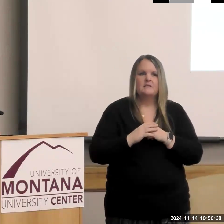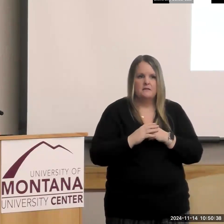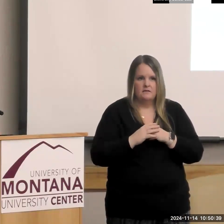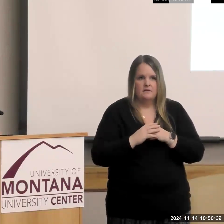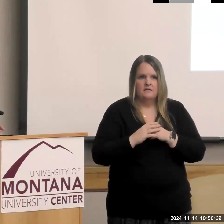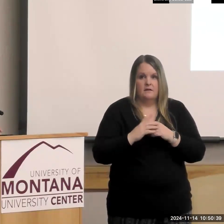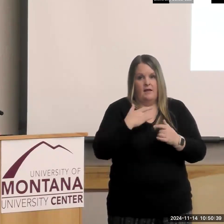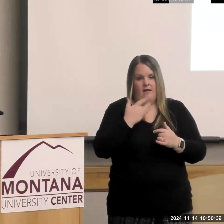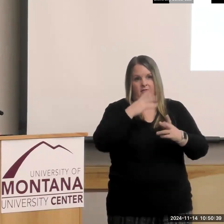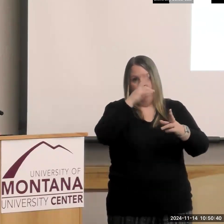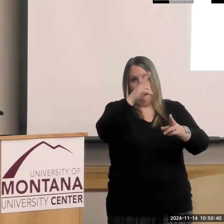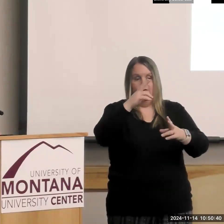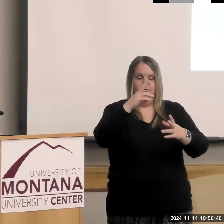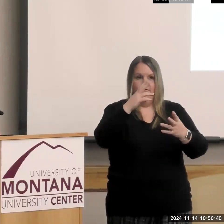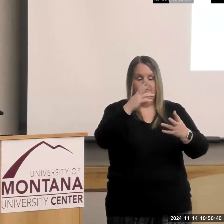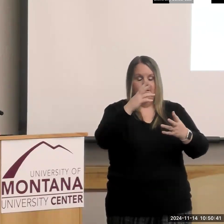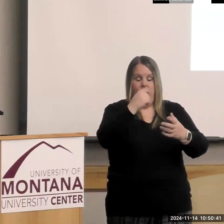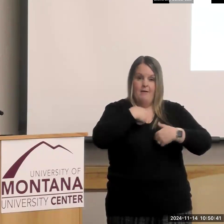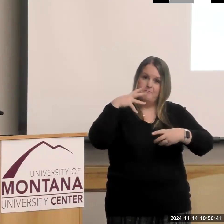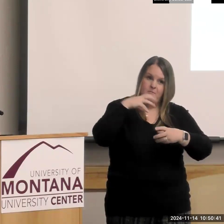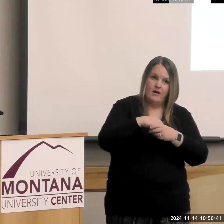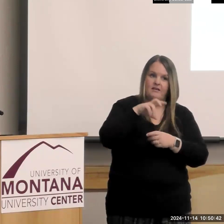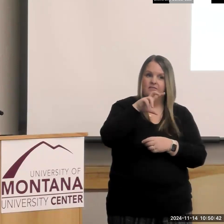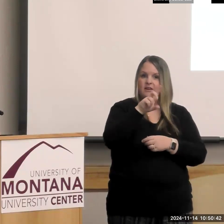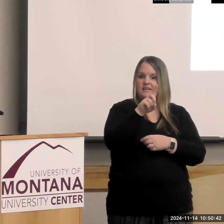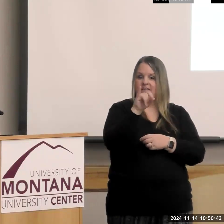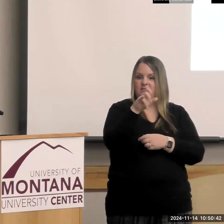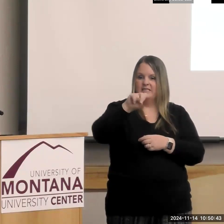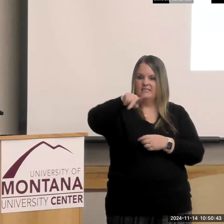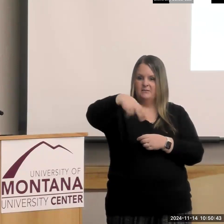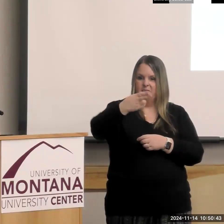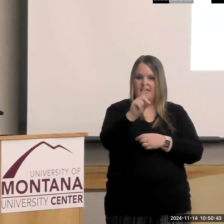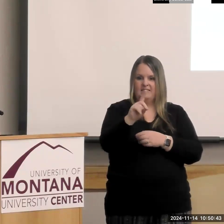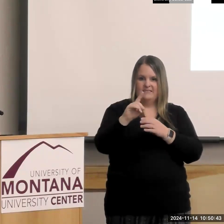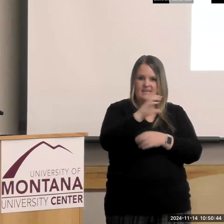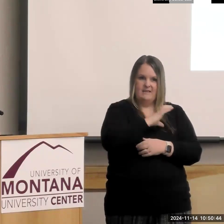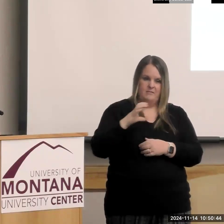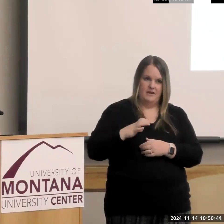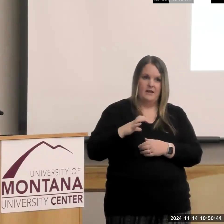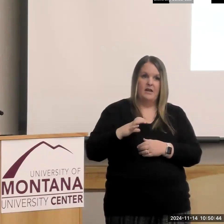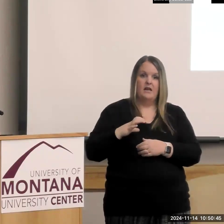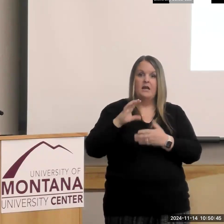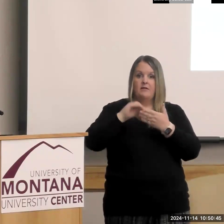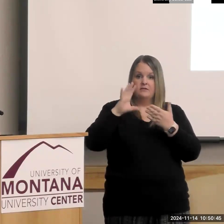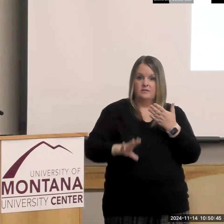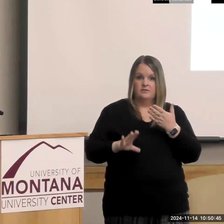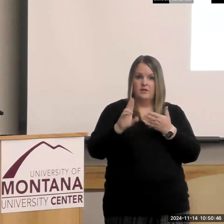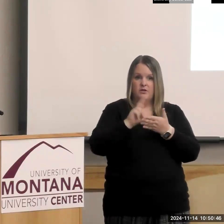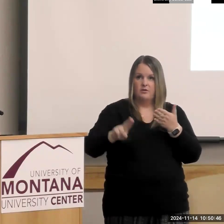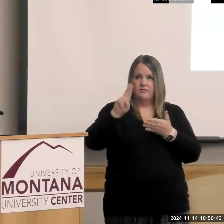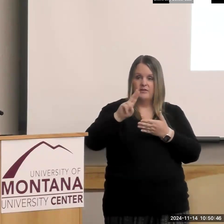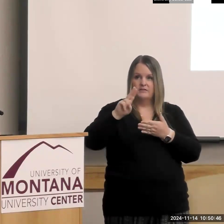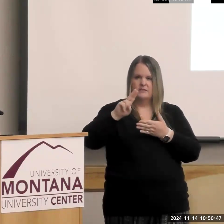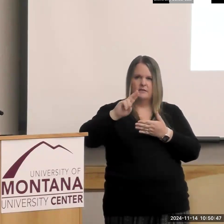actually on our dissertation committee. There's a student at University of Eastern Tennessee